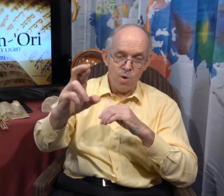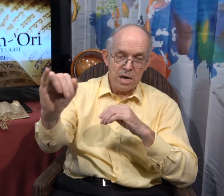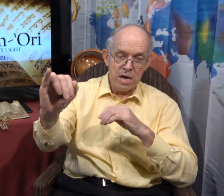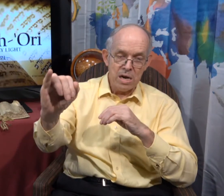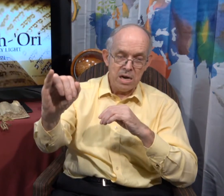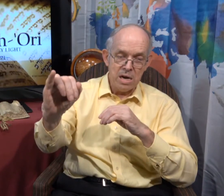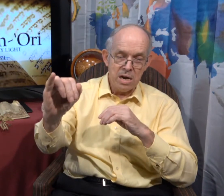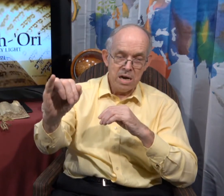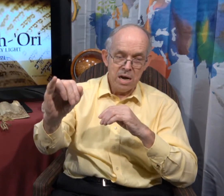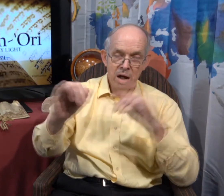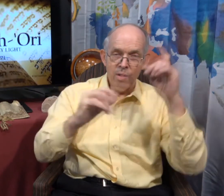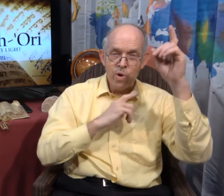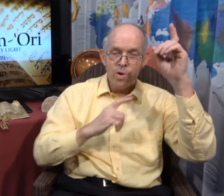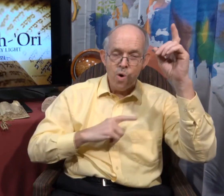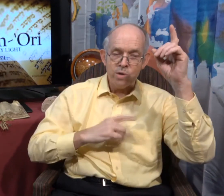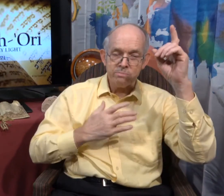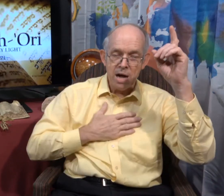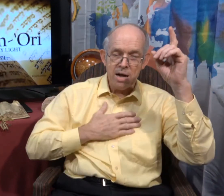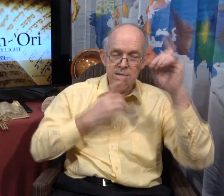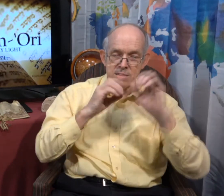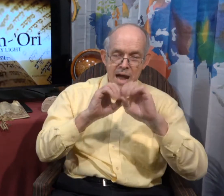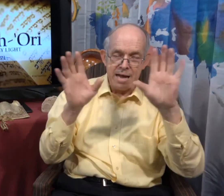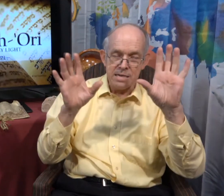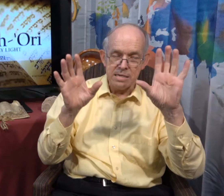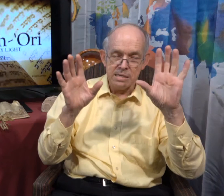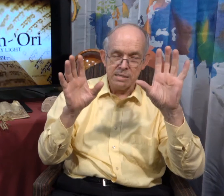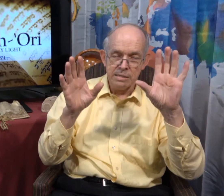JEHOVAH-ORI, the Lord my light.